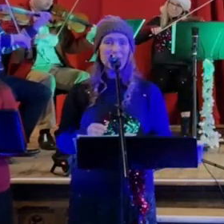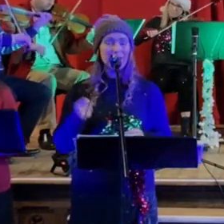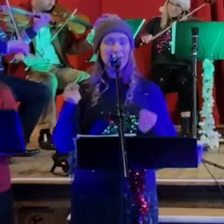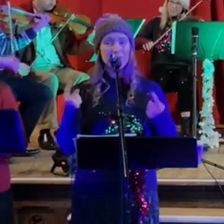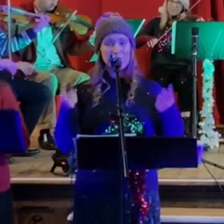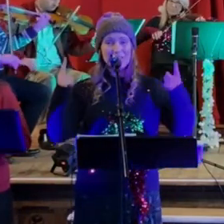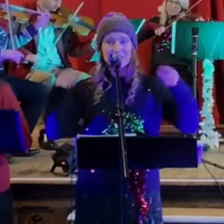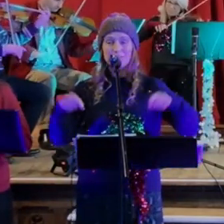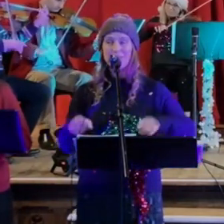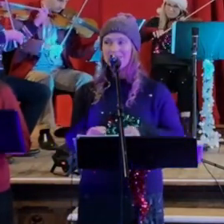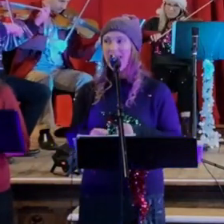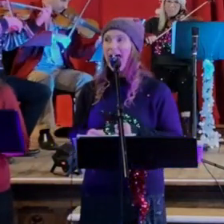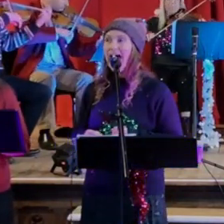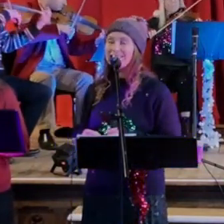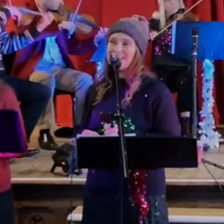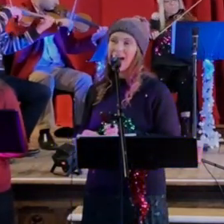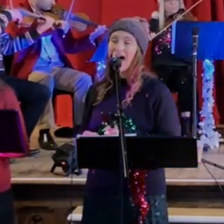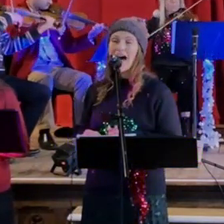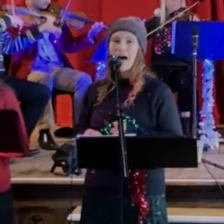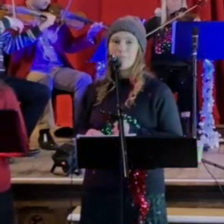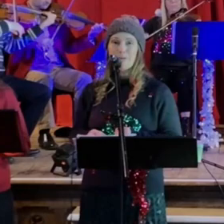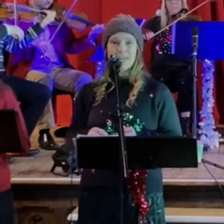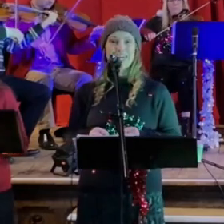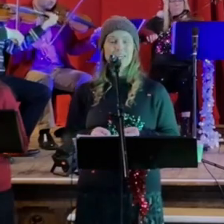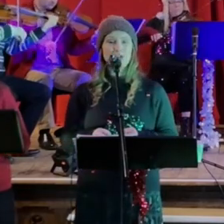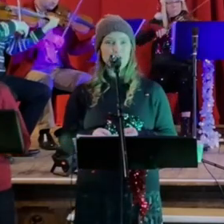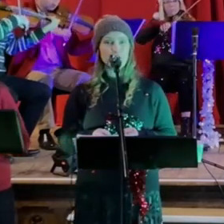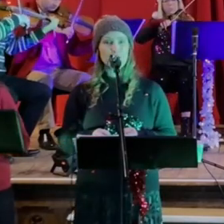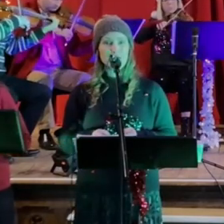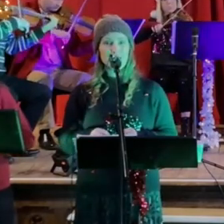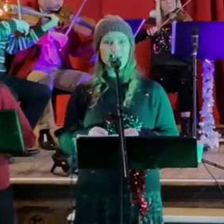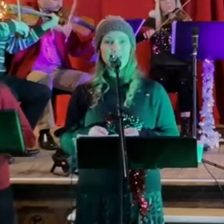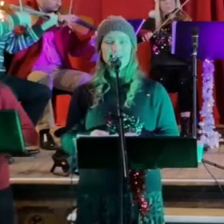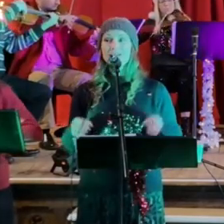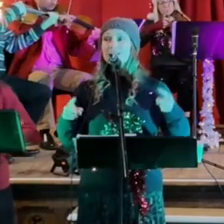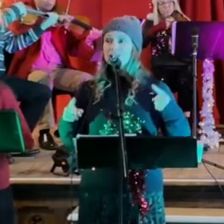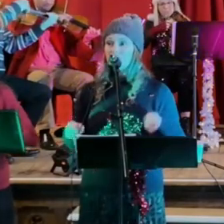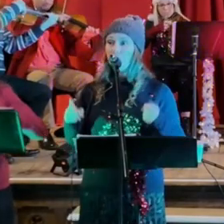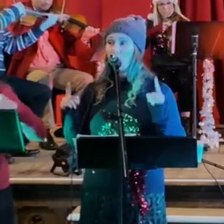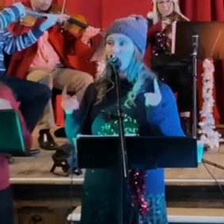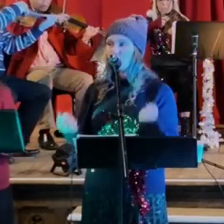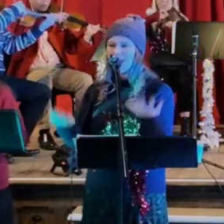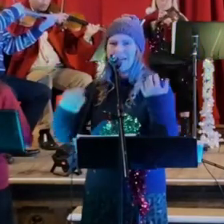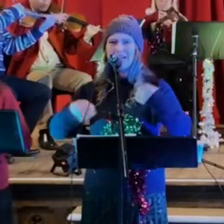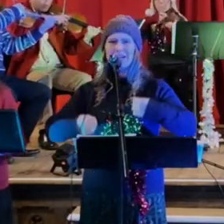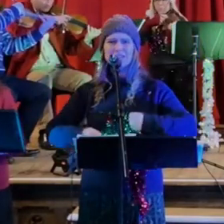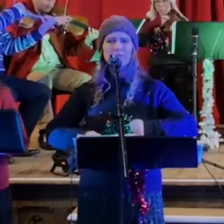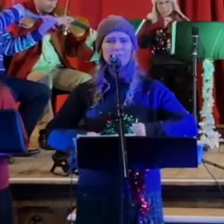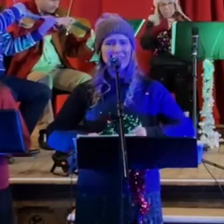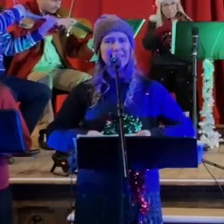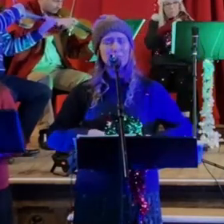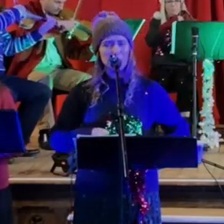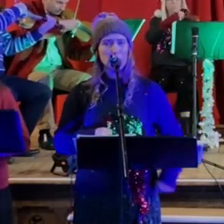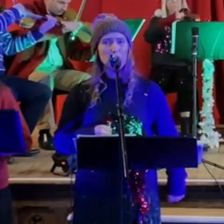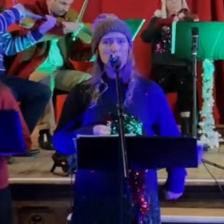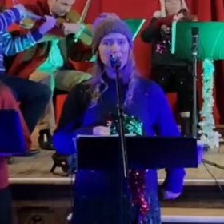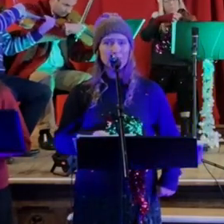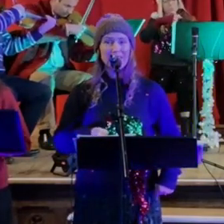Merry Christmas and a Happy New Year. So bring us some figgy pudding, please.